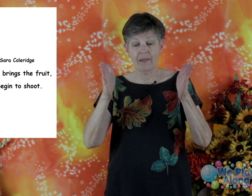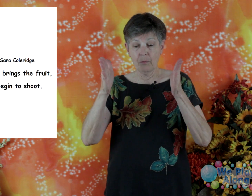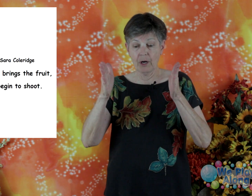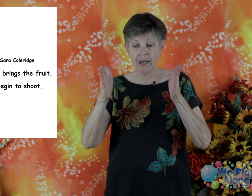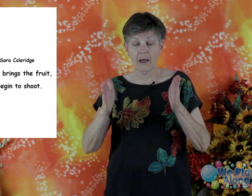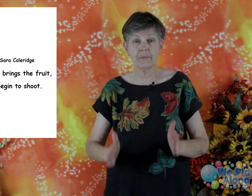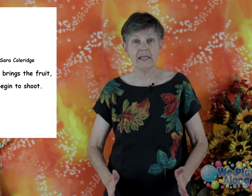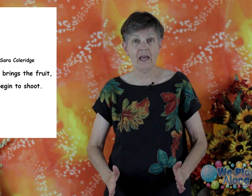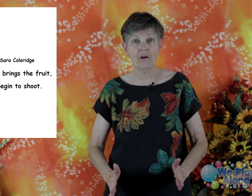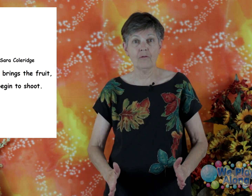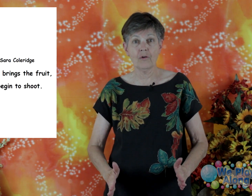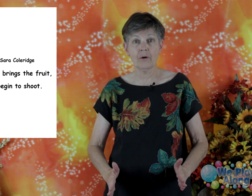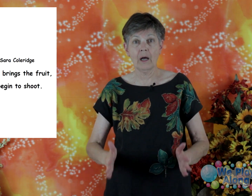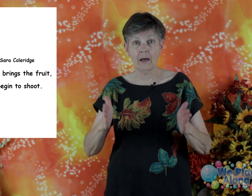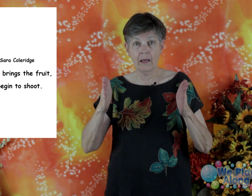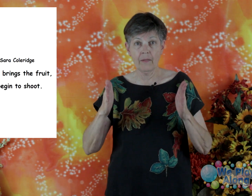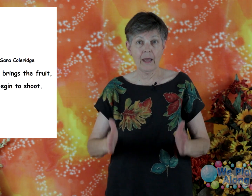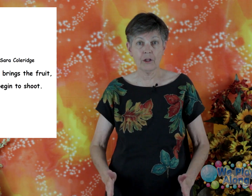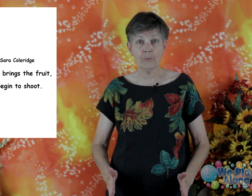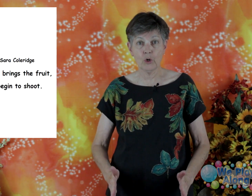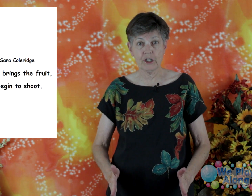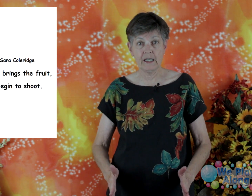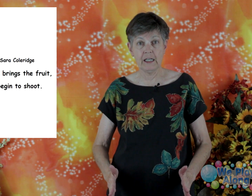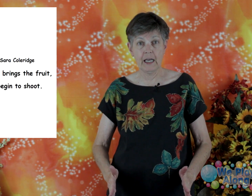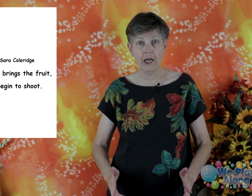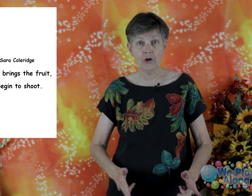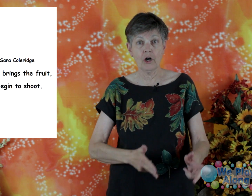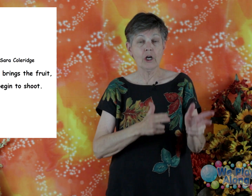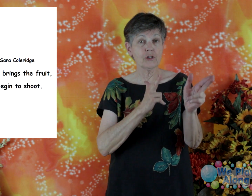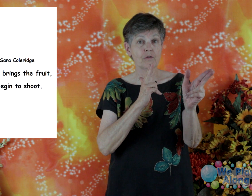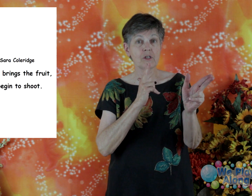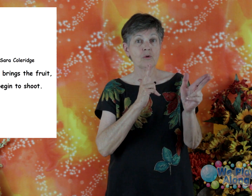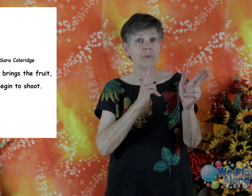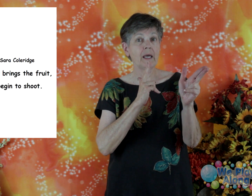then we're going to come down for like the person indicator. So this would be